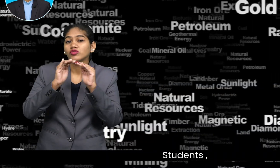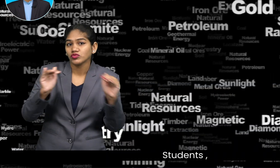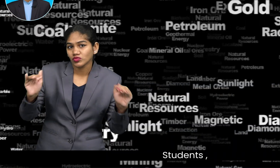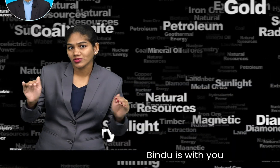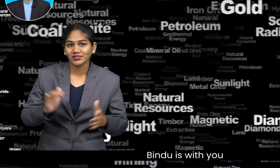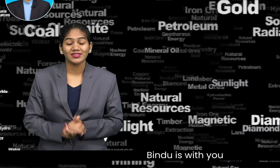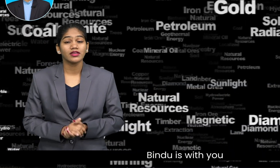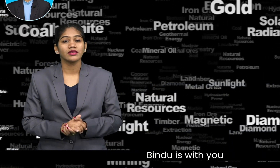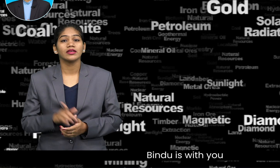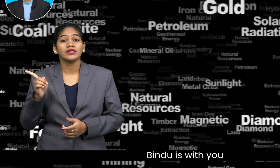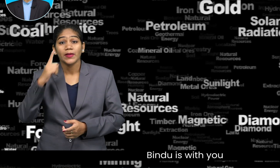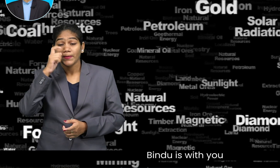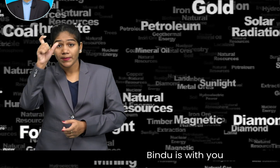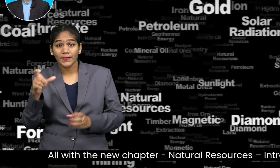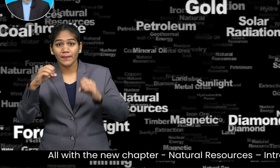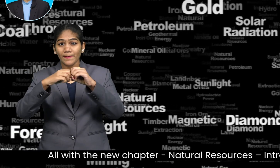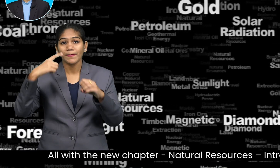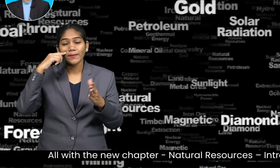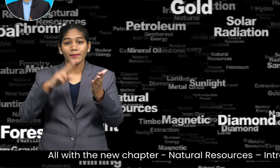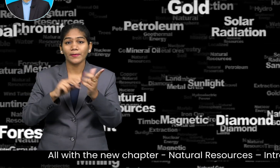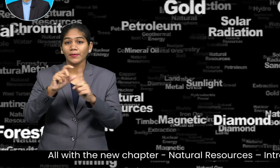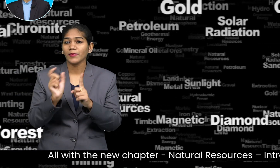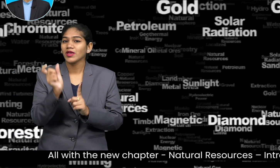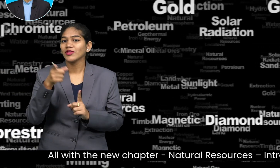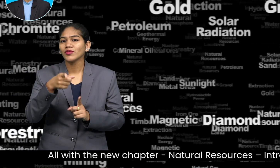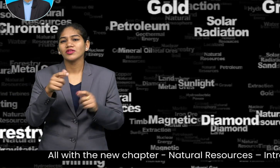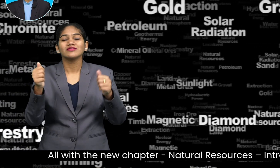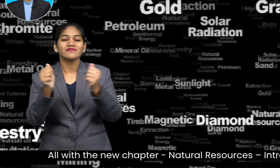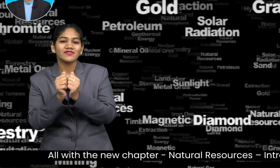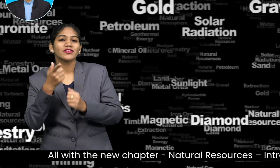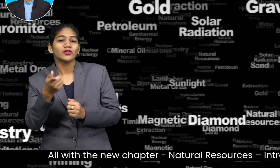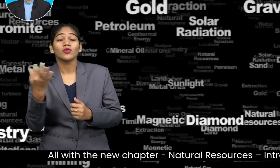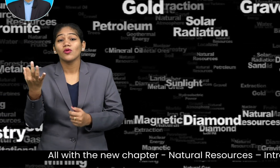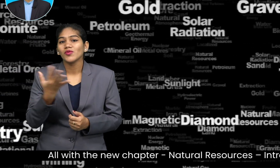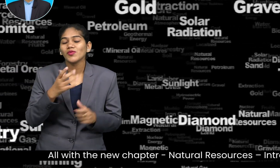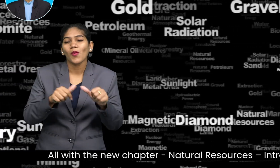Students, Bindu is with you all with the new chapter,